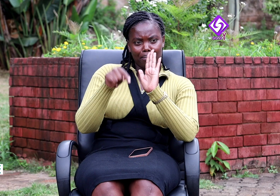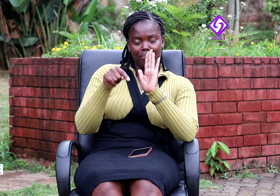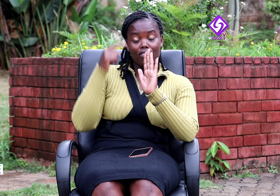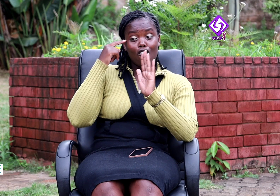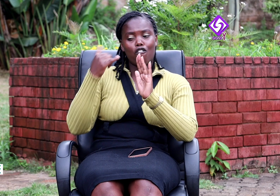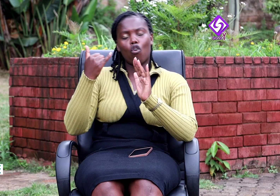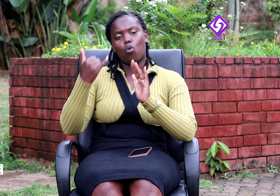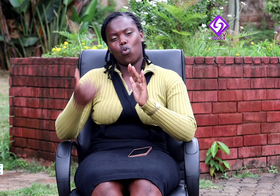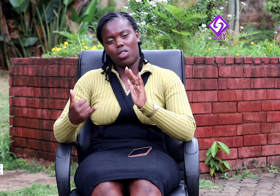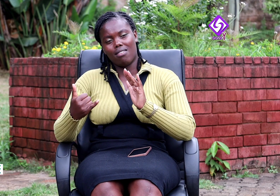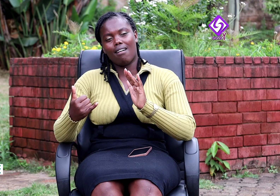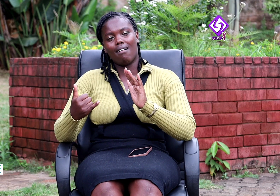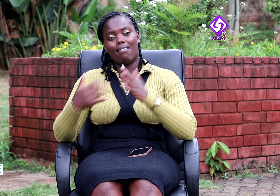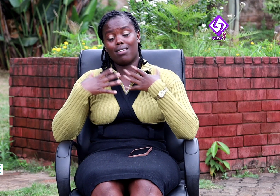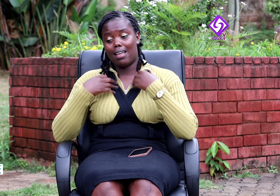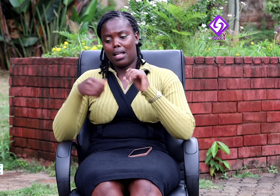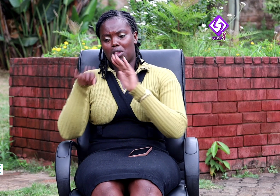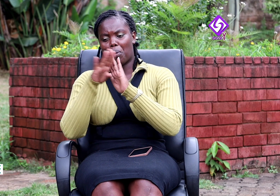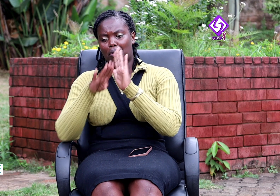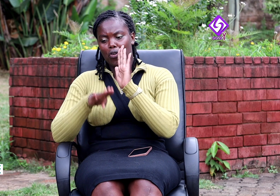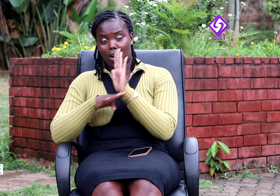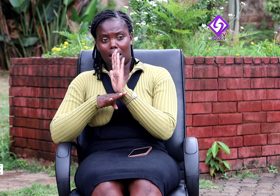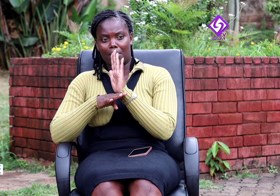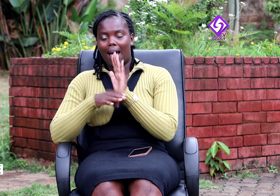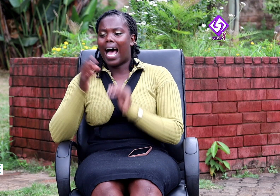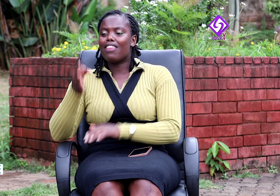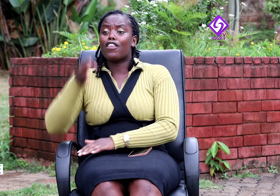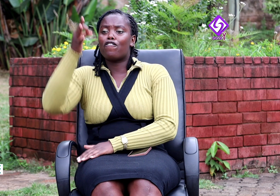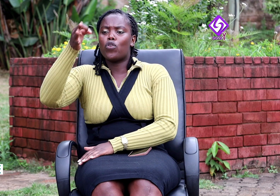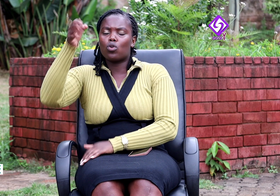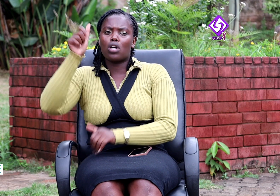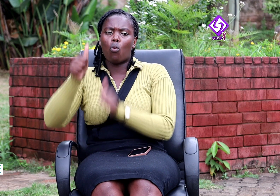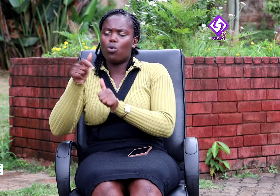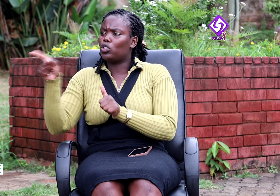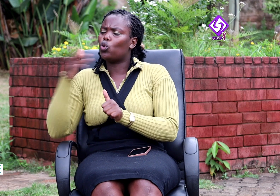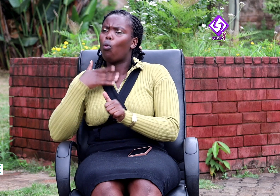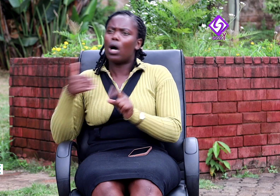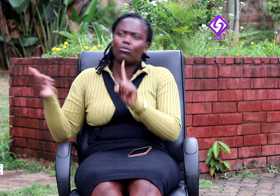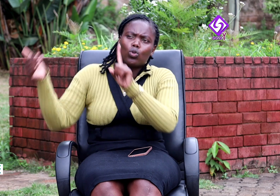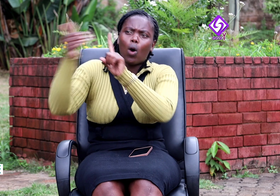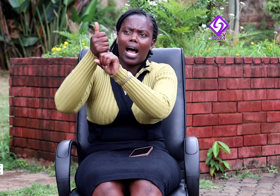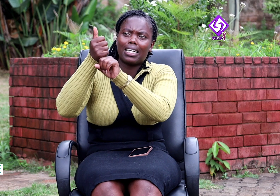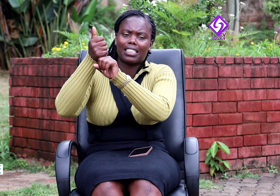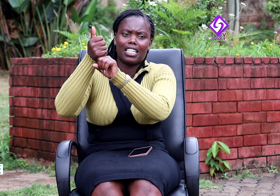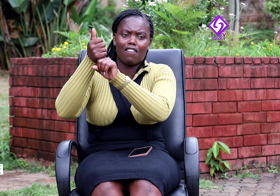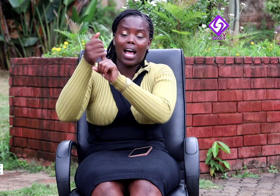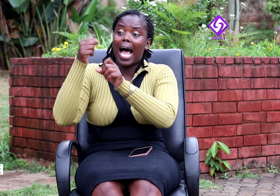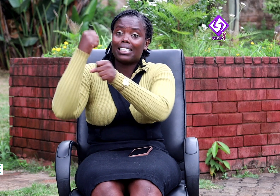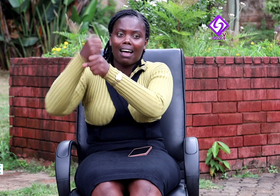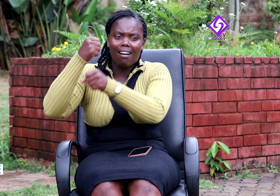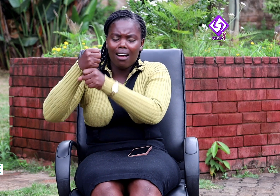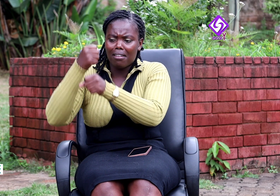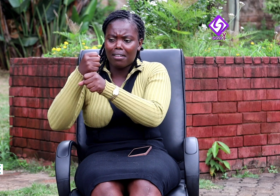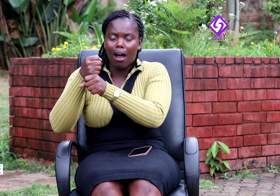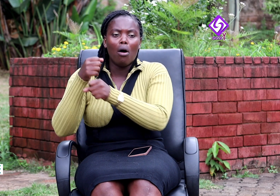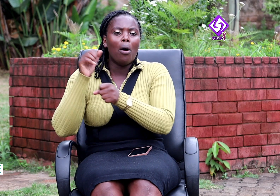use, especially the bad drugs like bang. And in this young health program, in future, what would